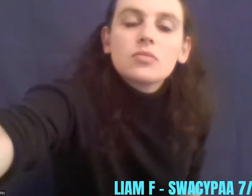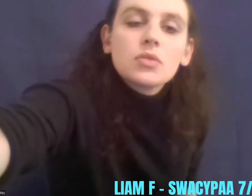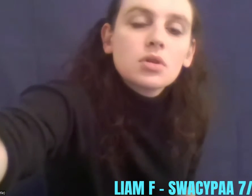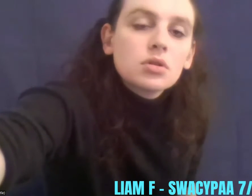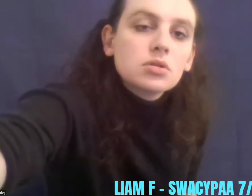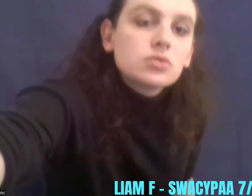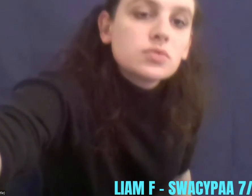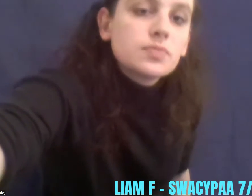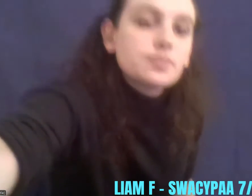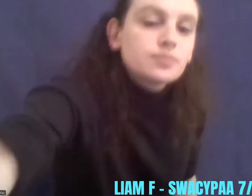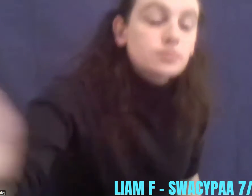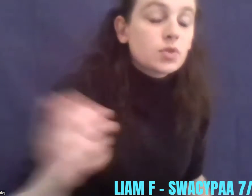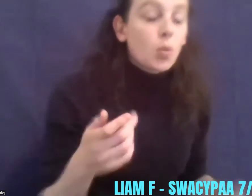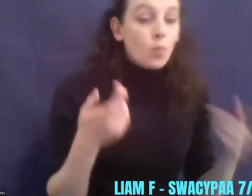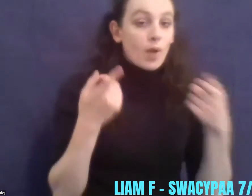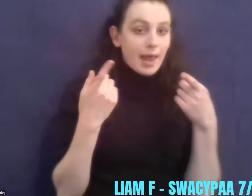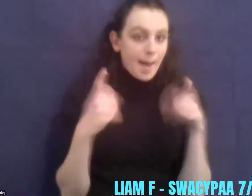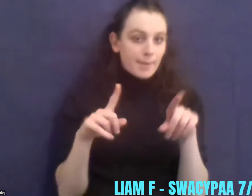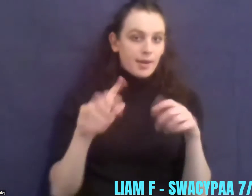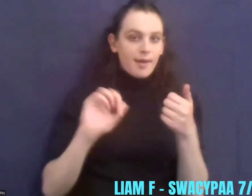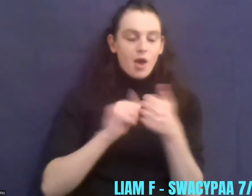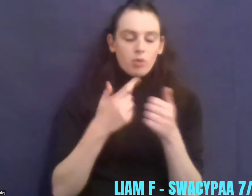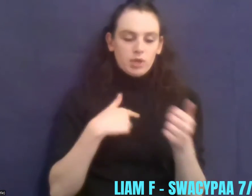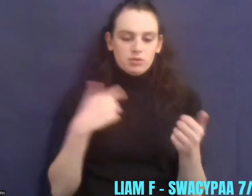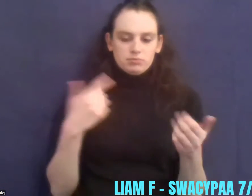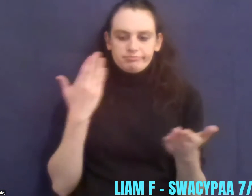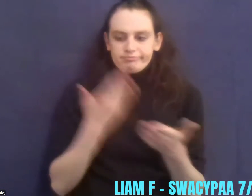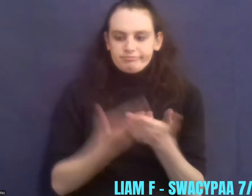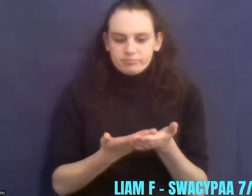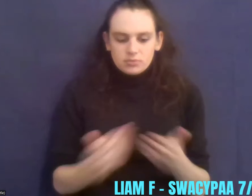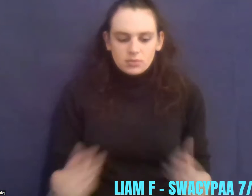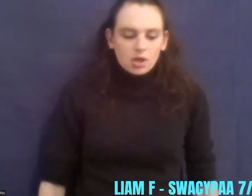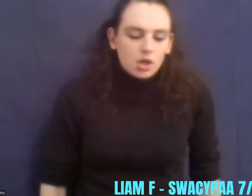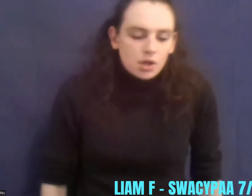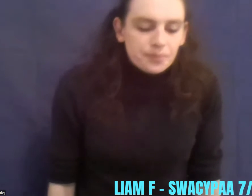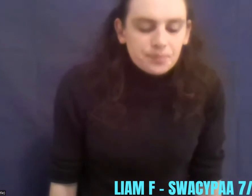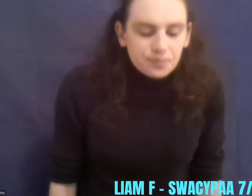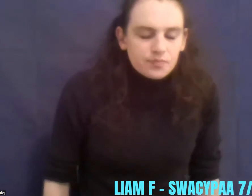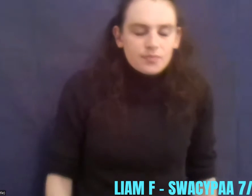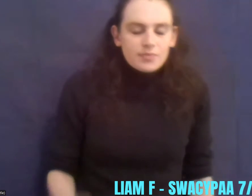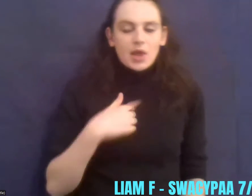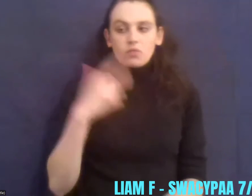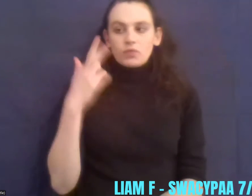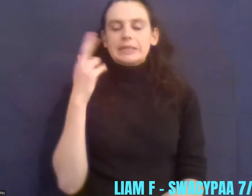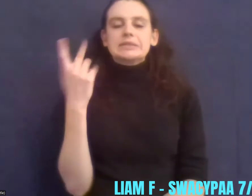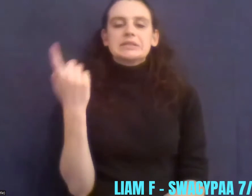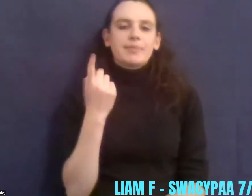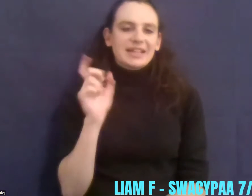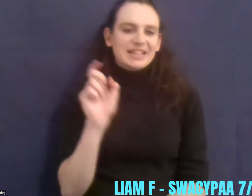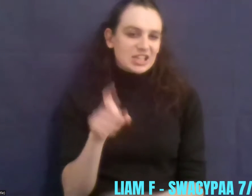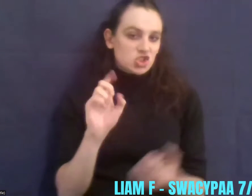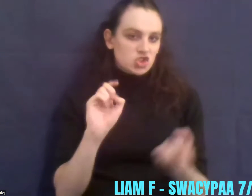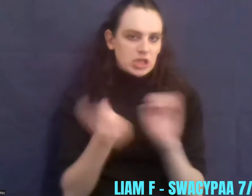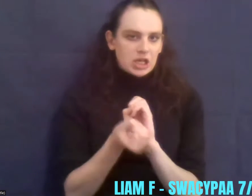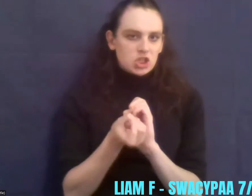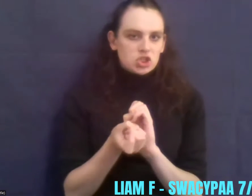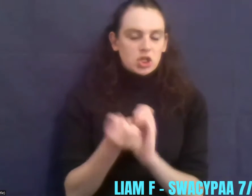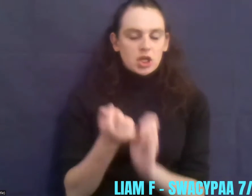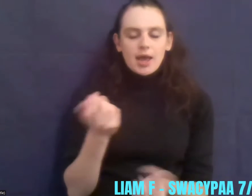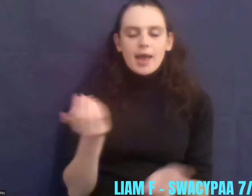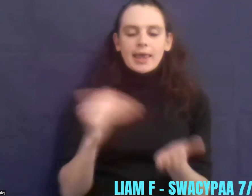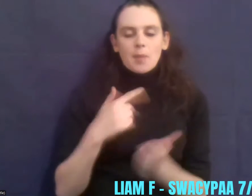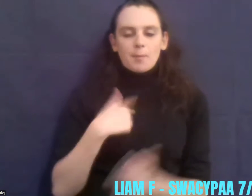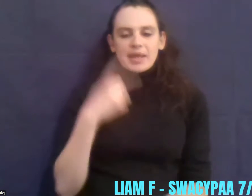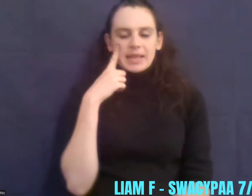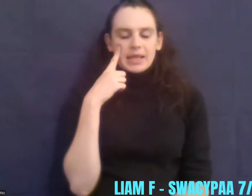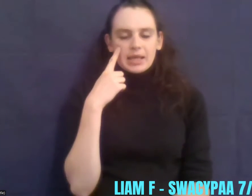how I got there was I knew something needed to change. I didn't think I was an alcoholic, but I didn't want myself